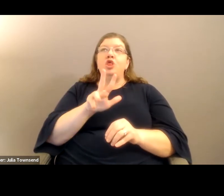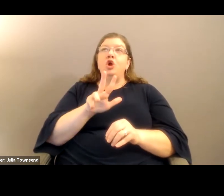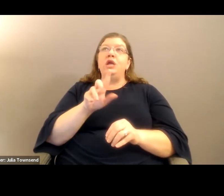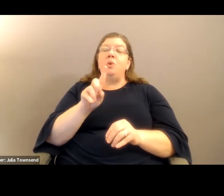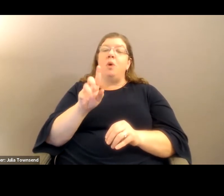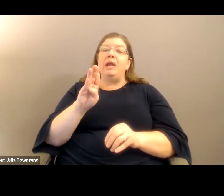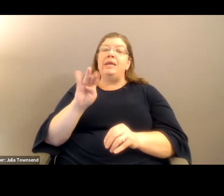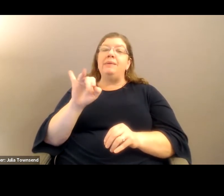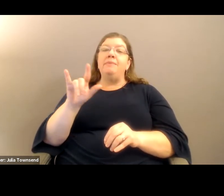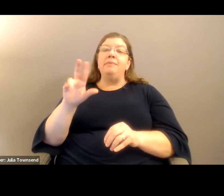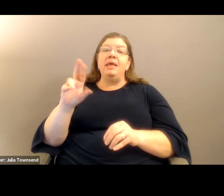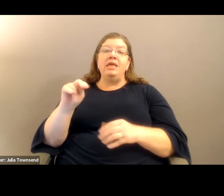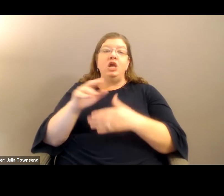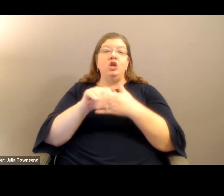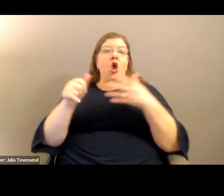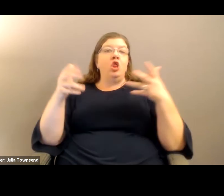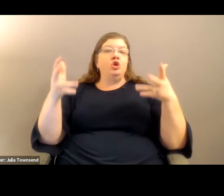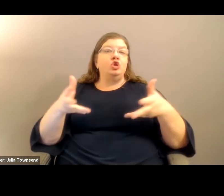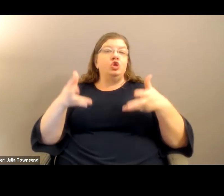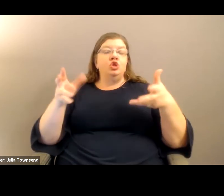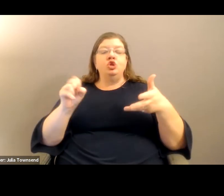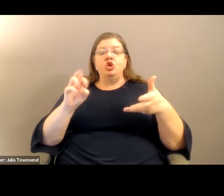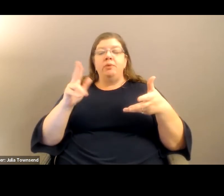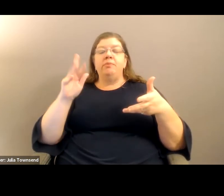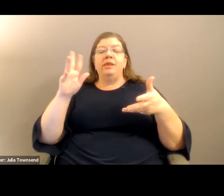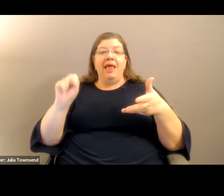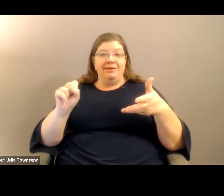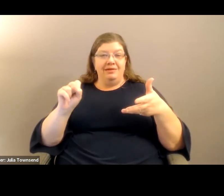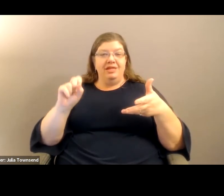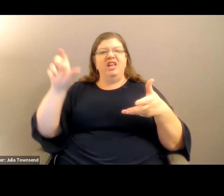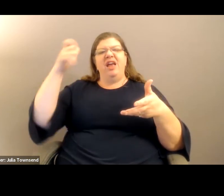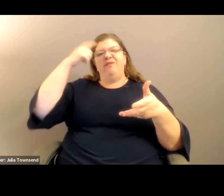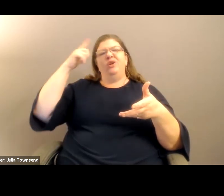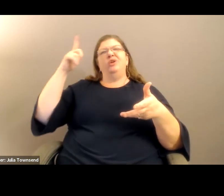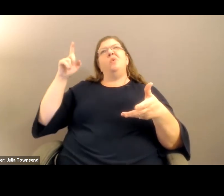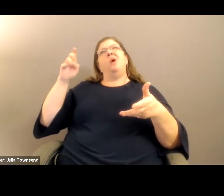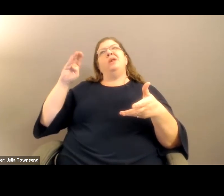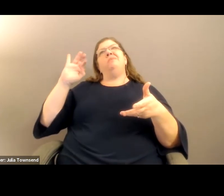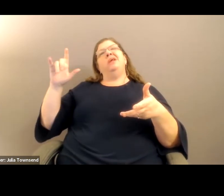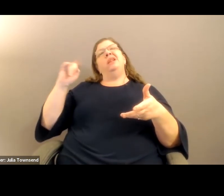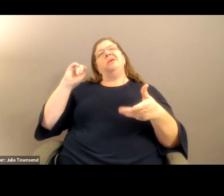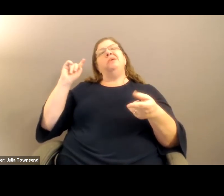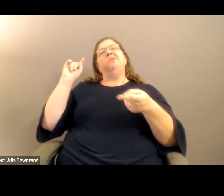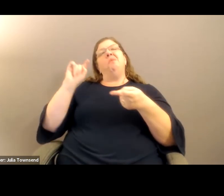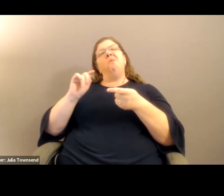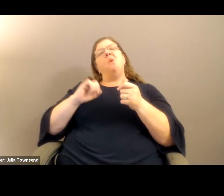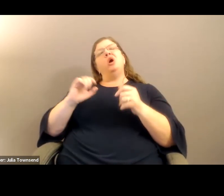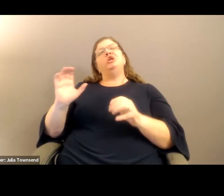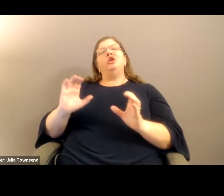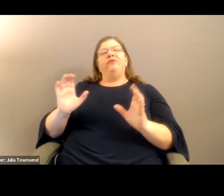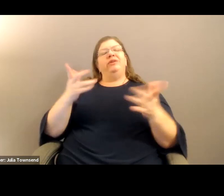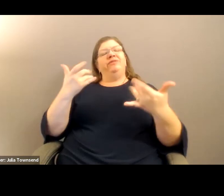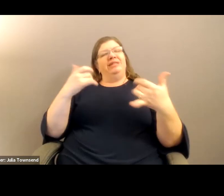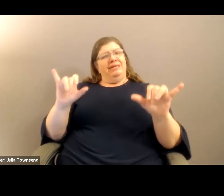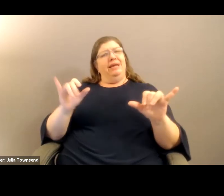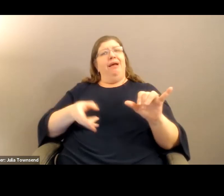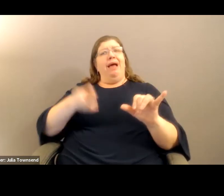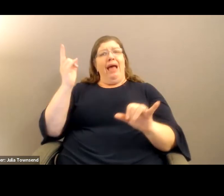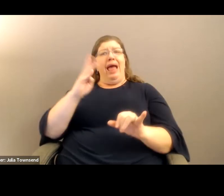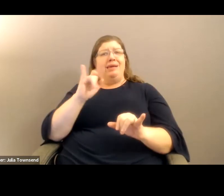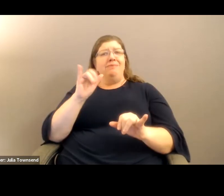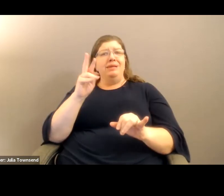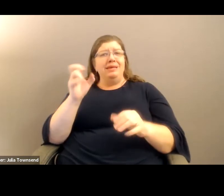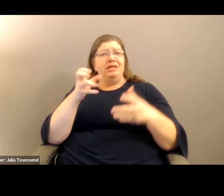surplus. The governor's estimate is $21 billion, a little more conservative, but it's still in the high